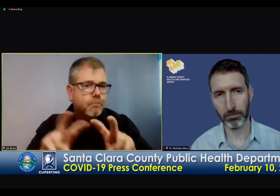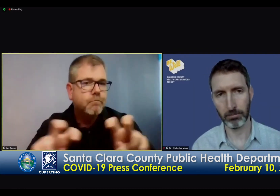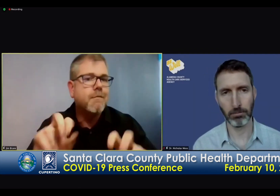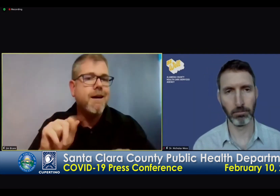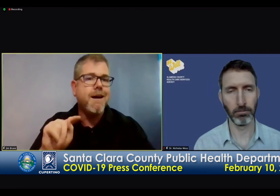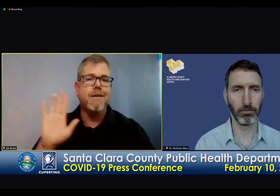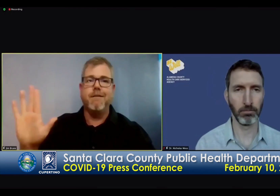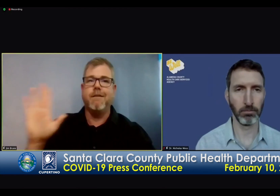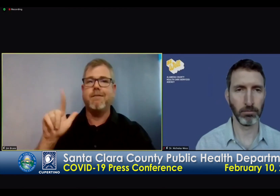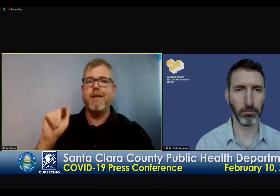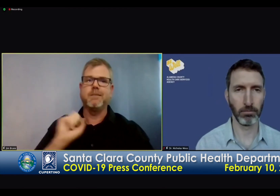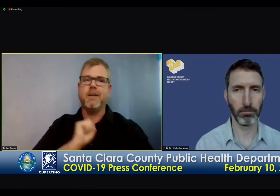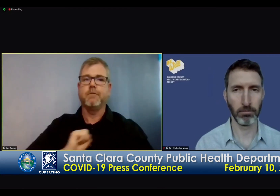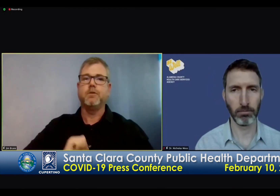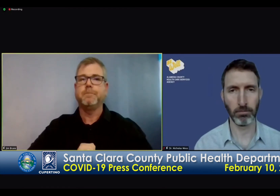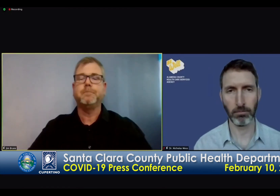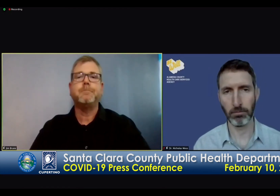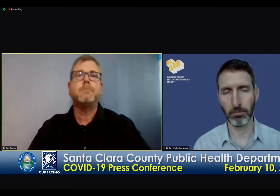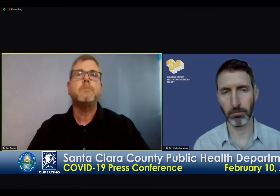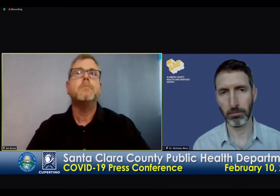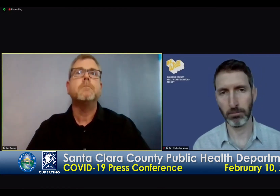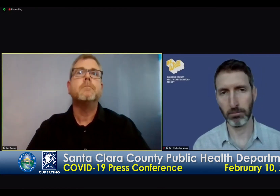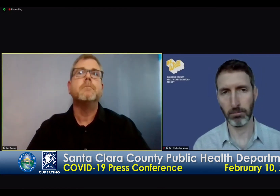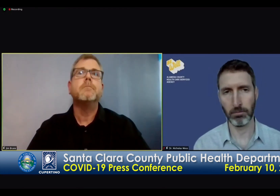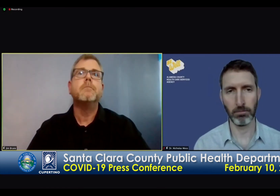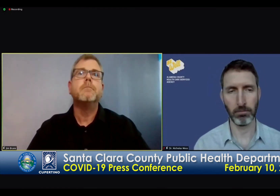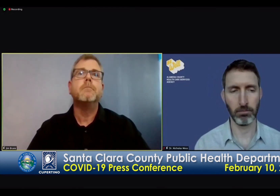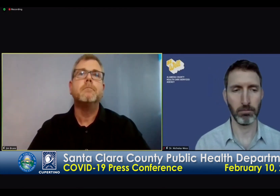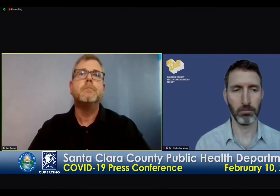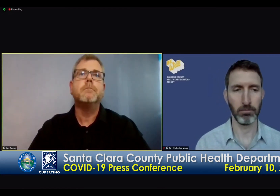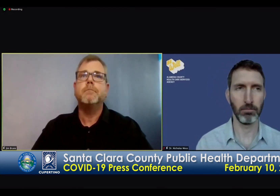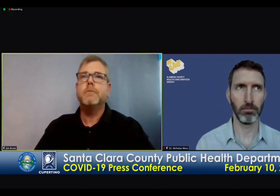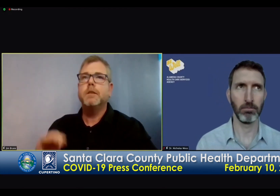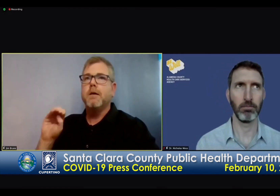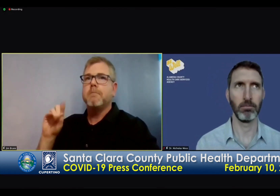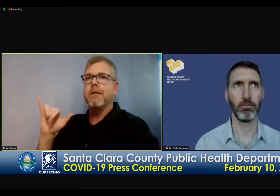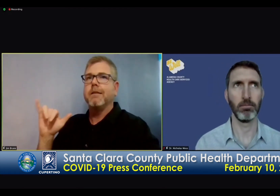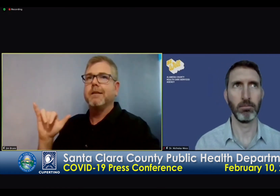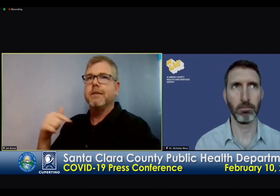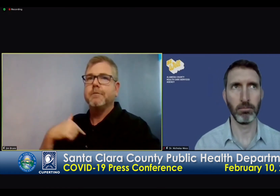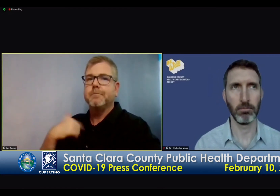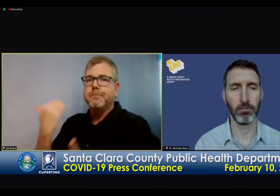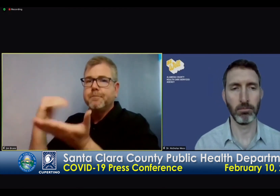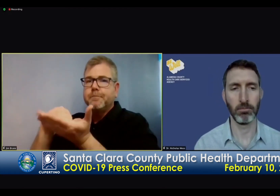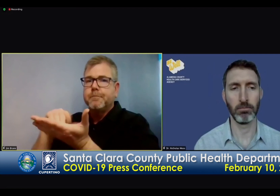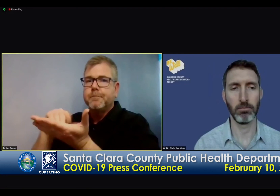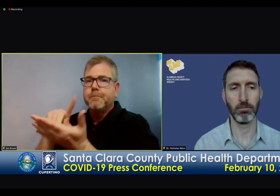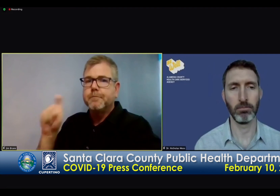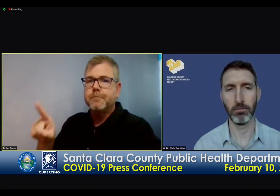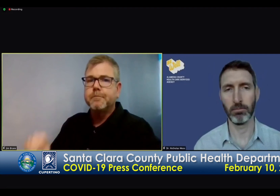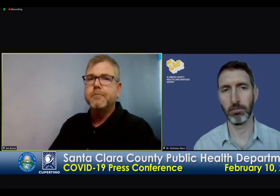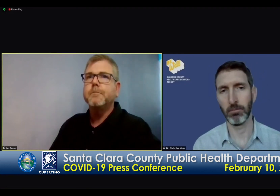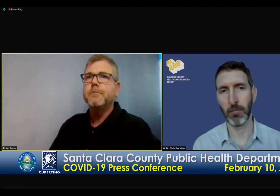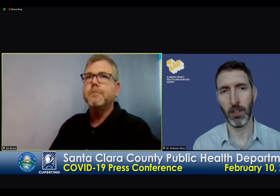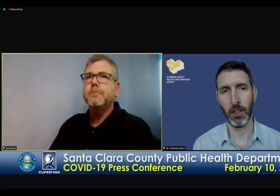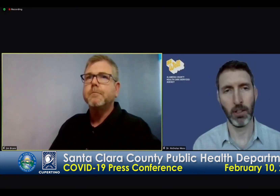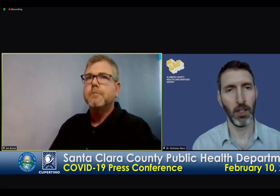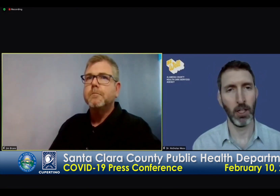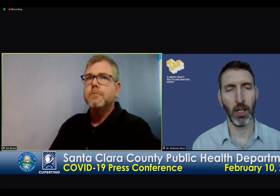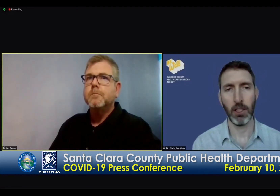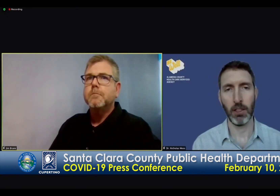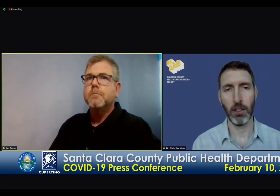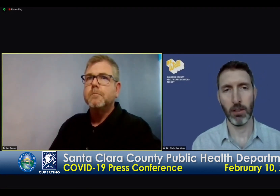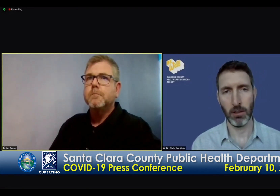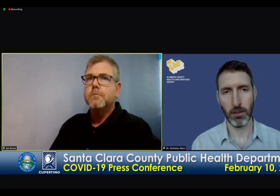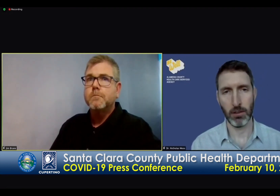of reconsideration of how dosing may occur if we see more of these variants proliferate at all? And what I